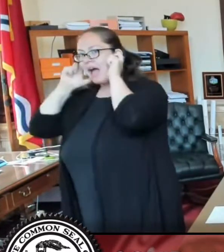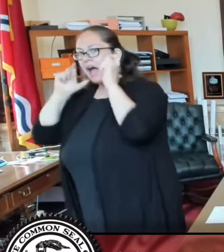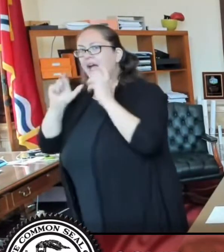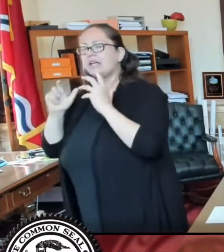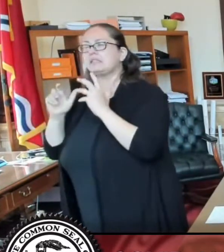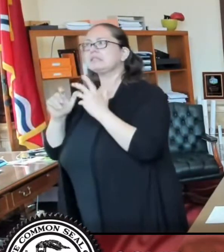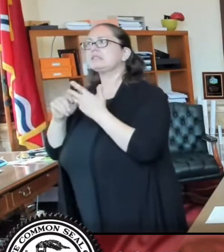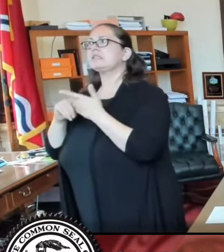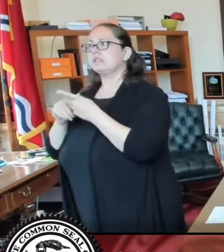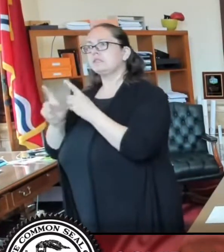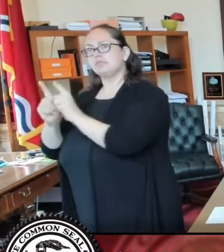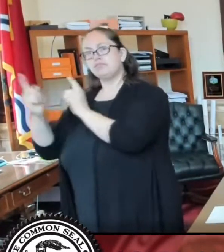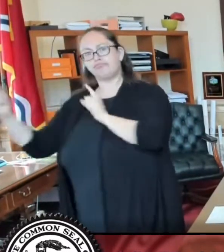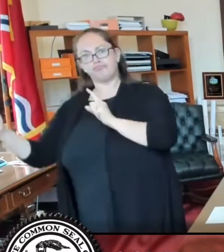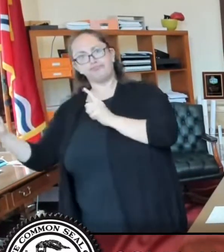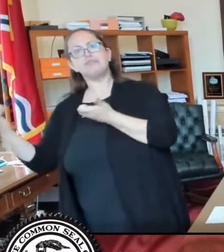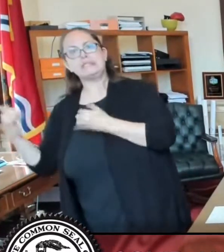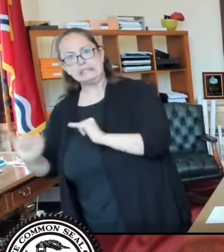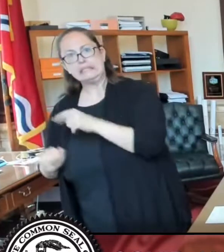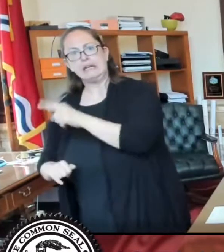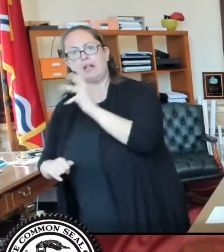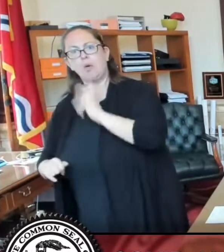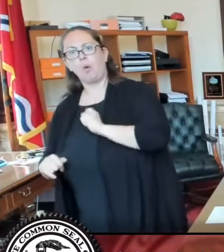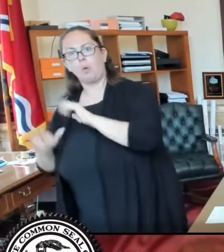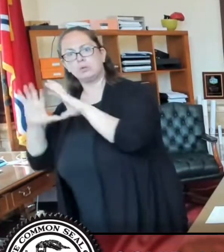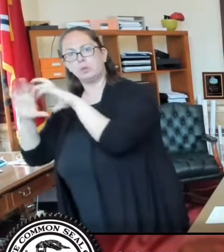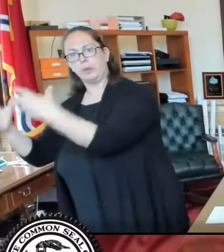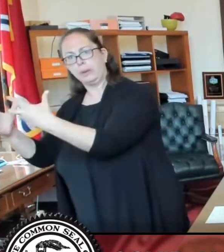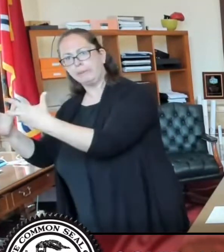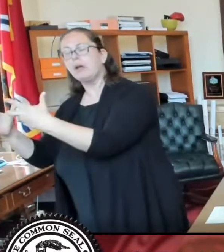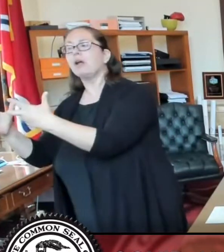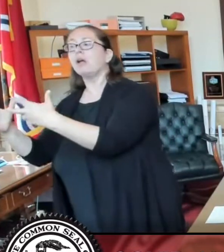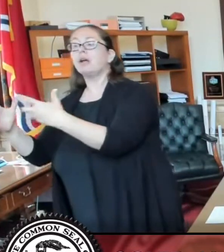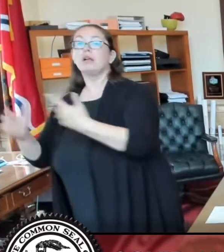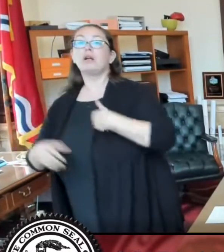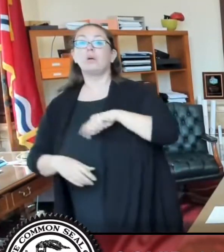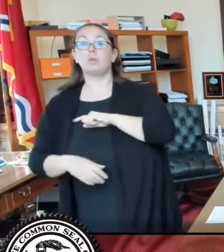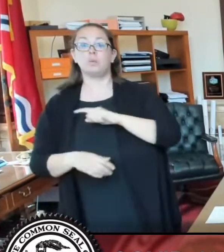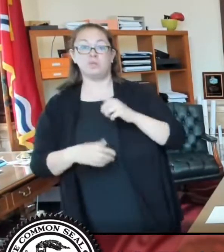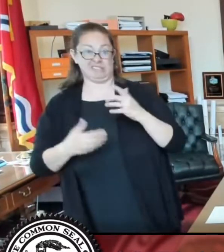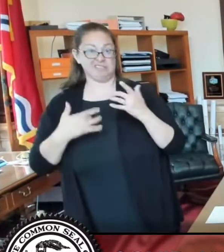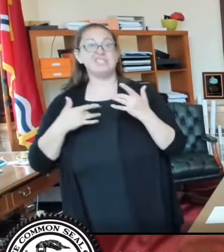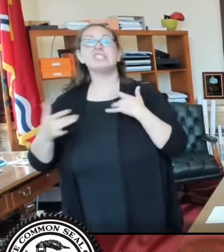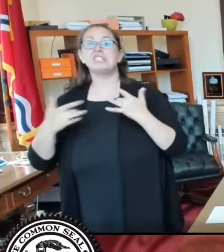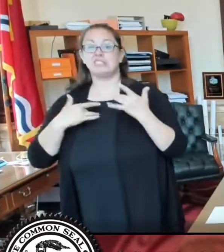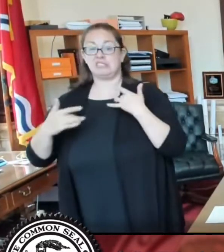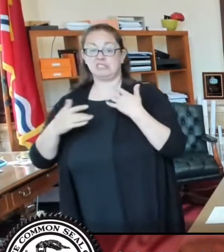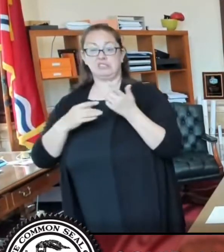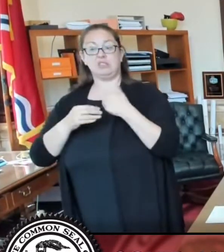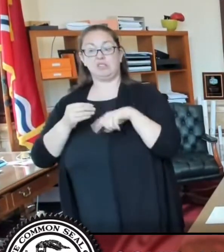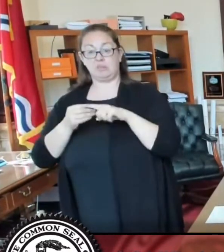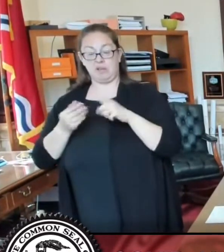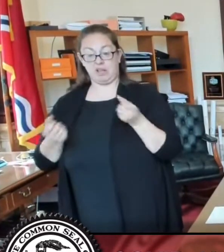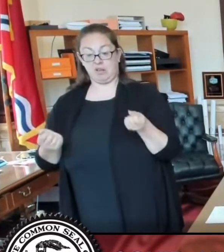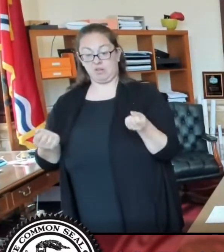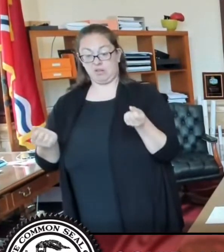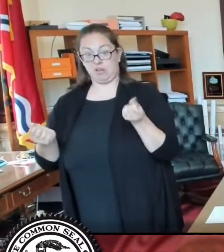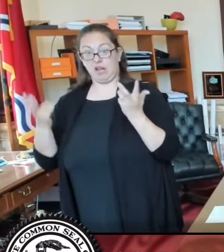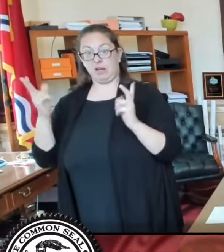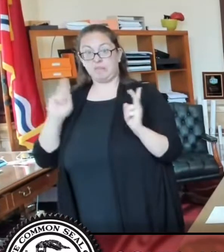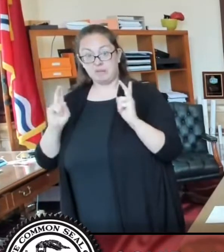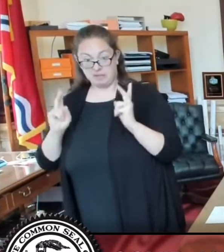keeping your social distance. So we are concerned about the number of people, about the